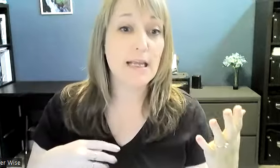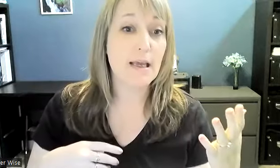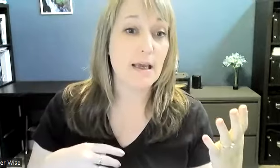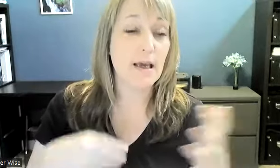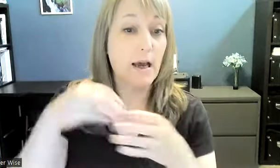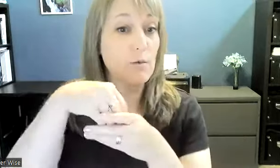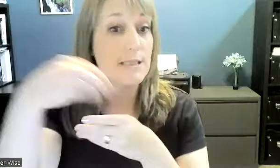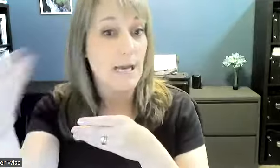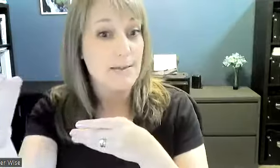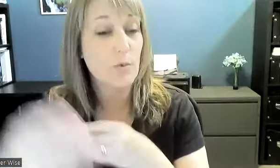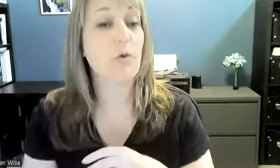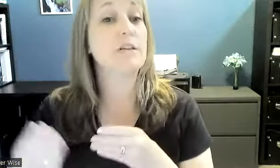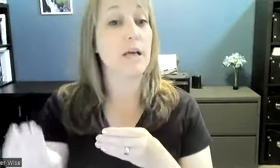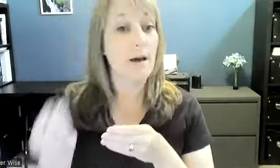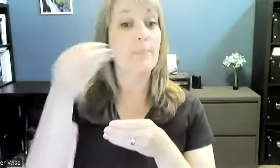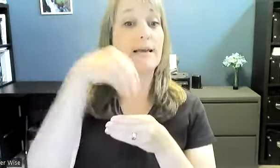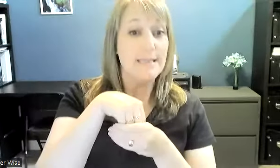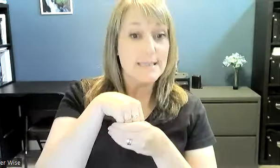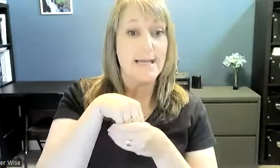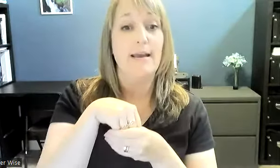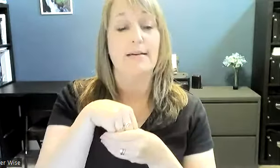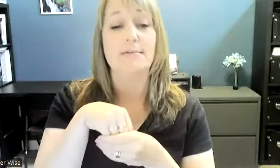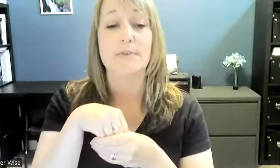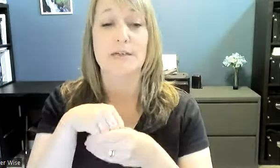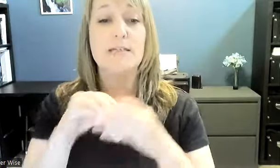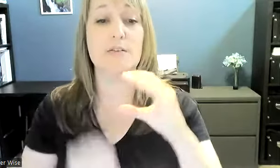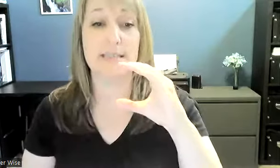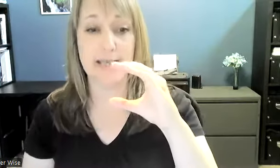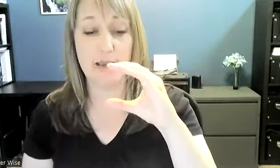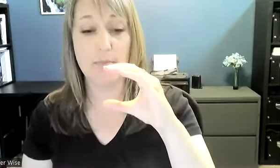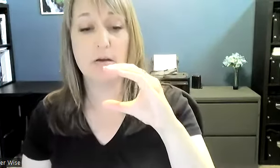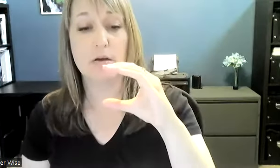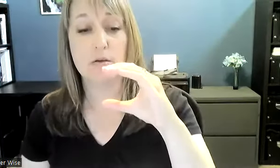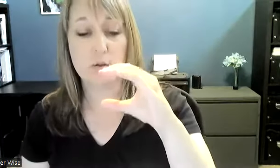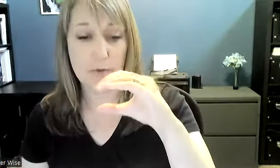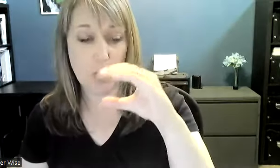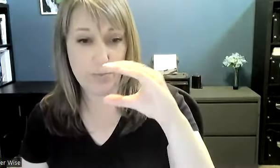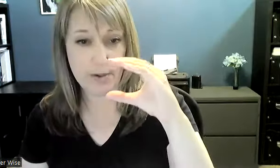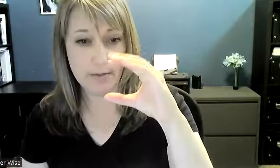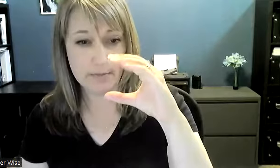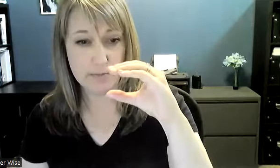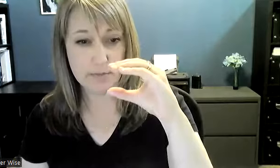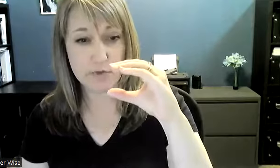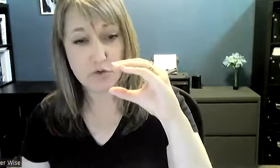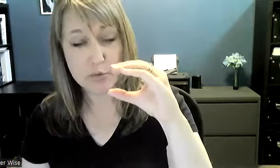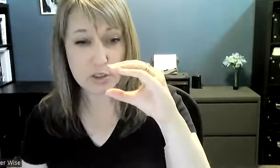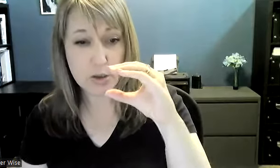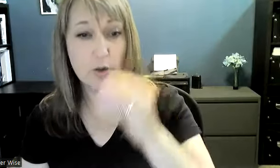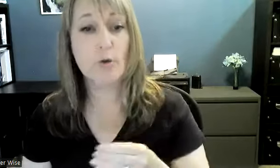raining outside, so we're going to come inside. All right, so it's the same sort of open squished O on